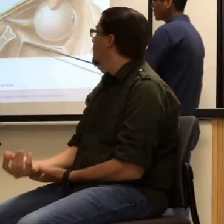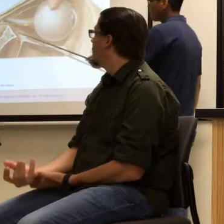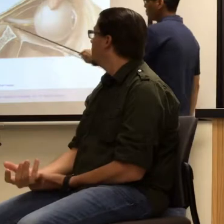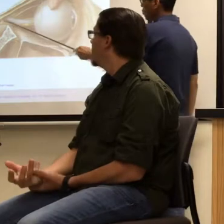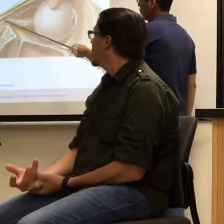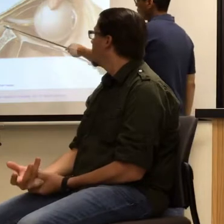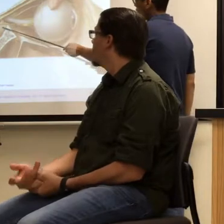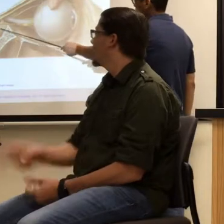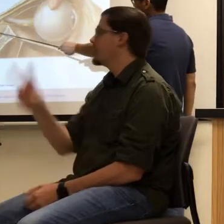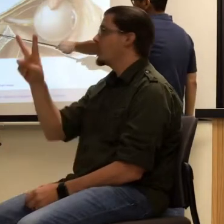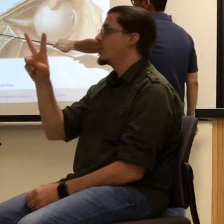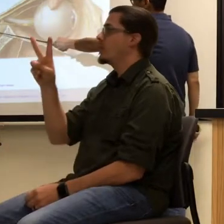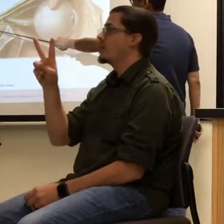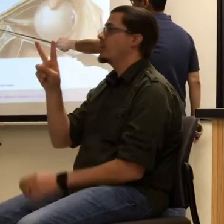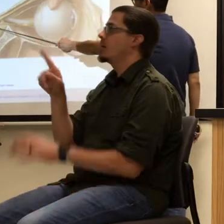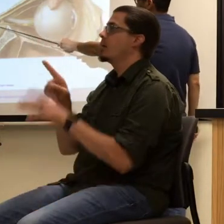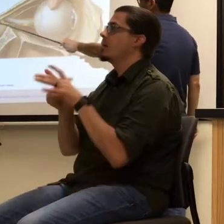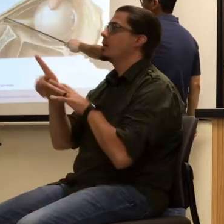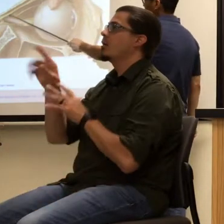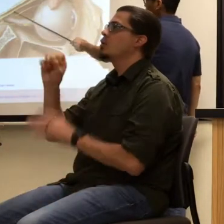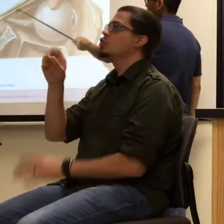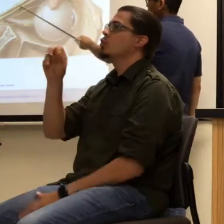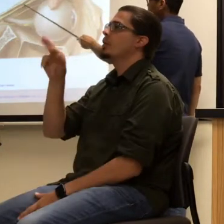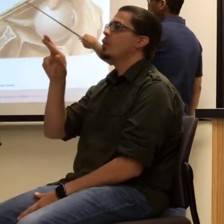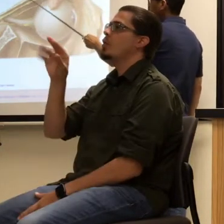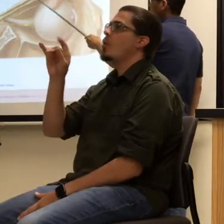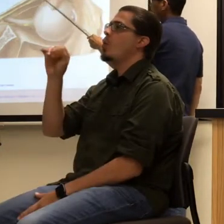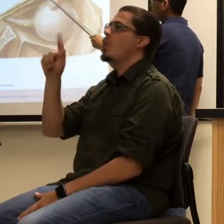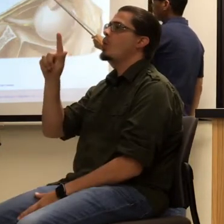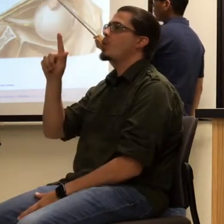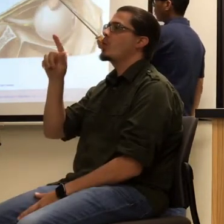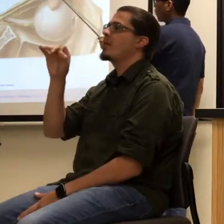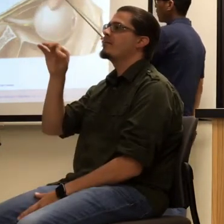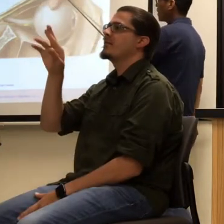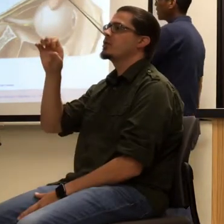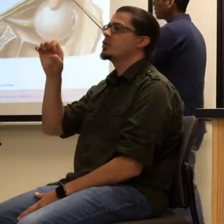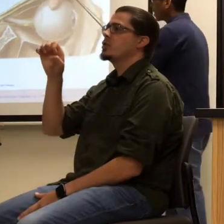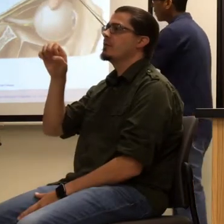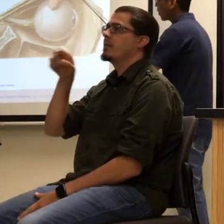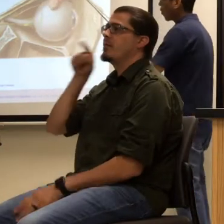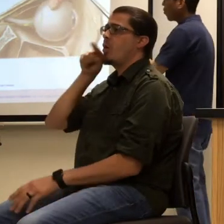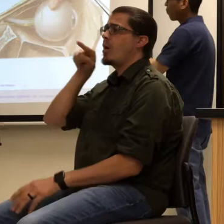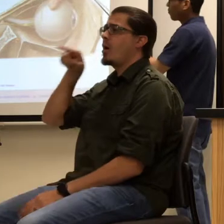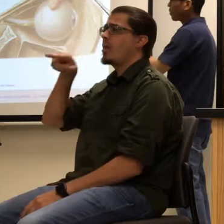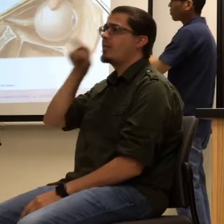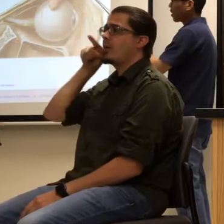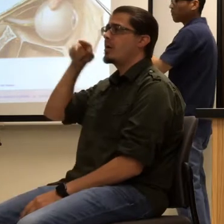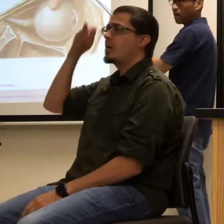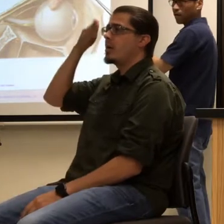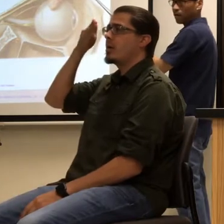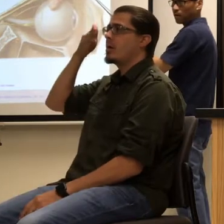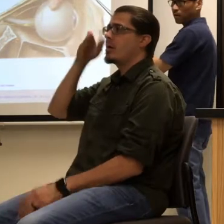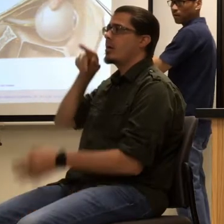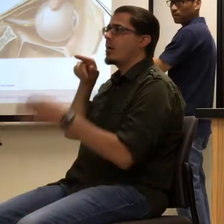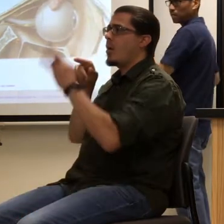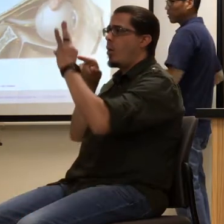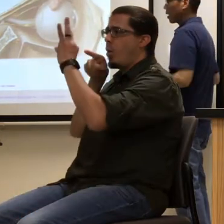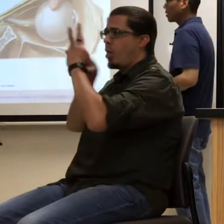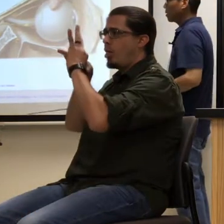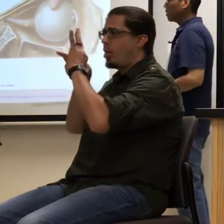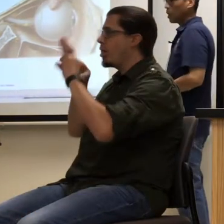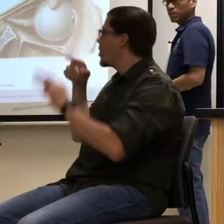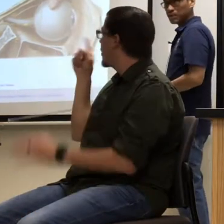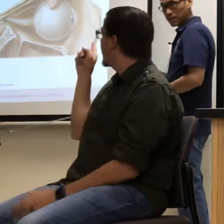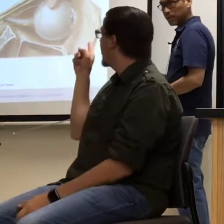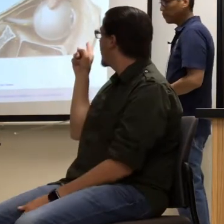It's exiting the superior orbital fissure. If you follow it, to get all the way to the front of your face, it has to come out a hole in the front right there.